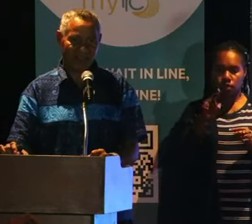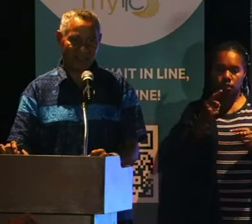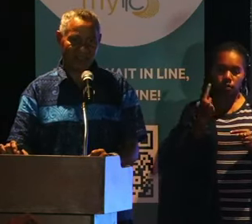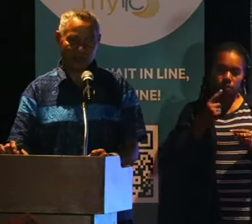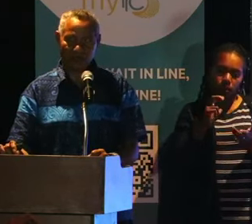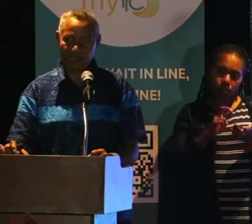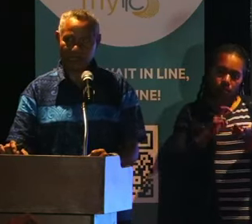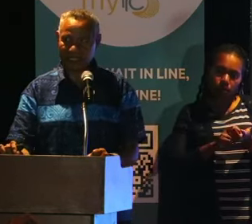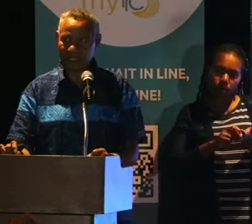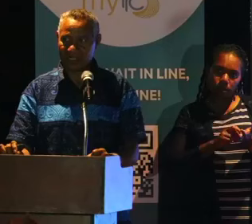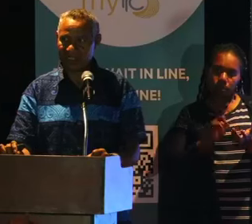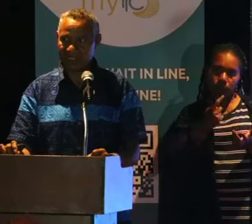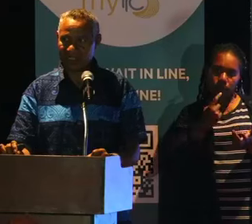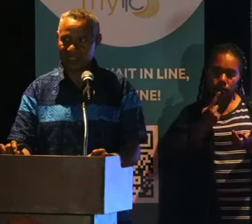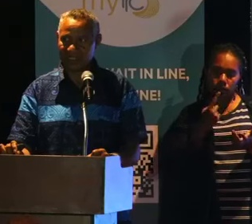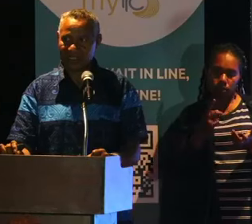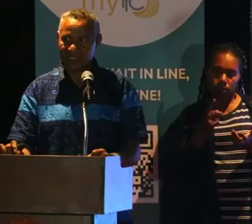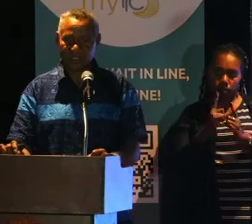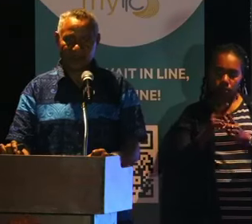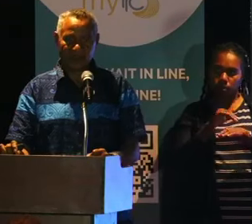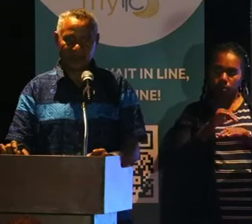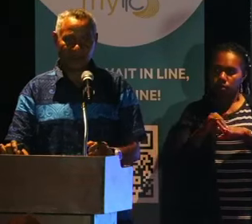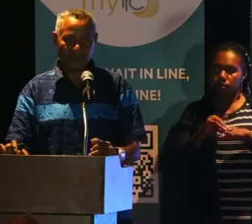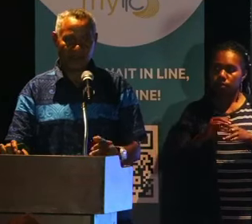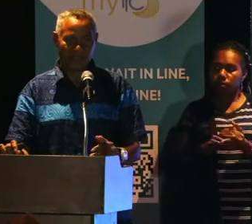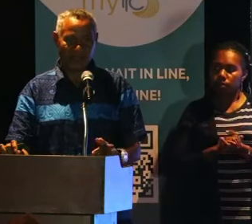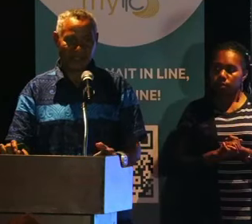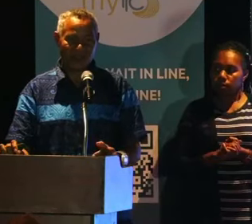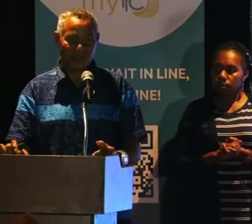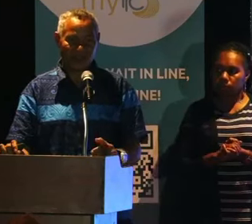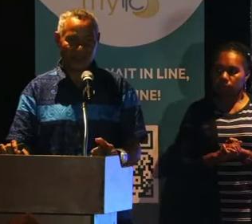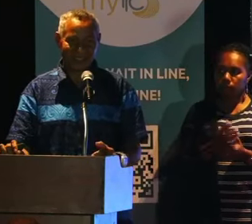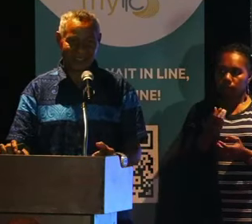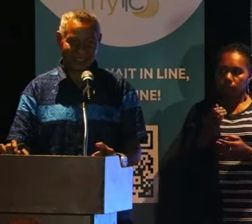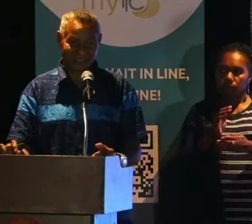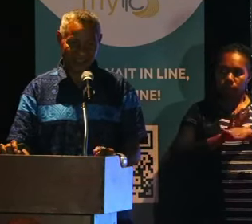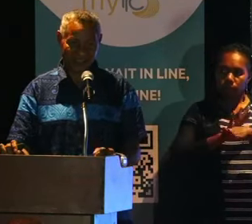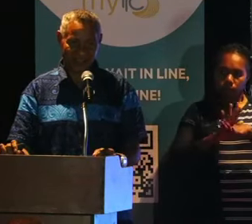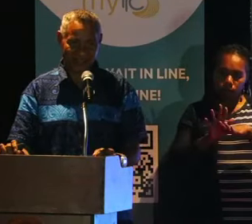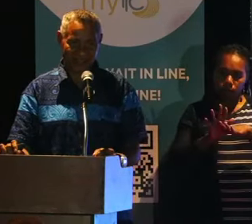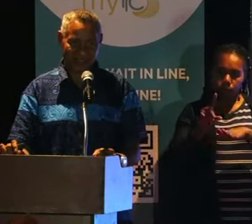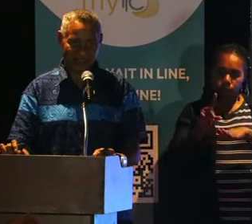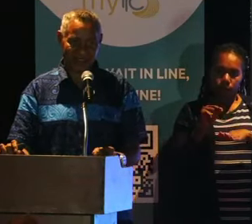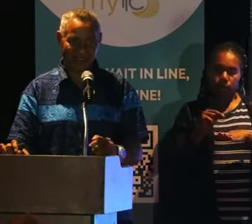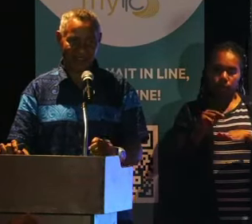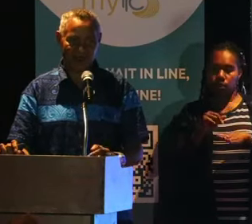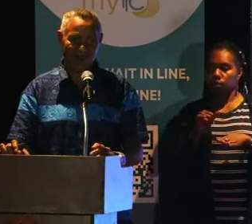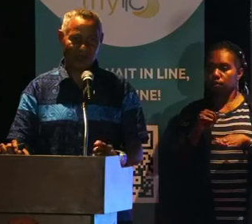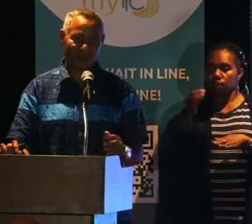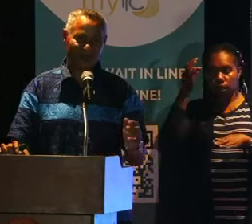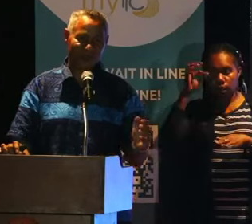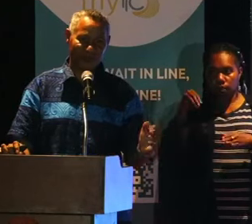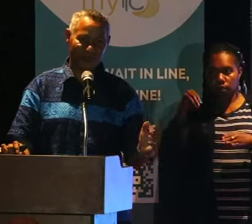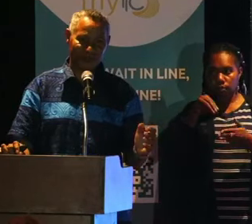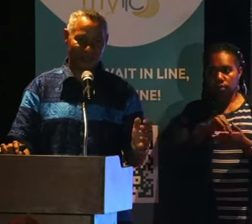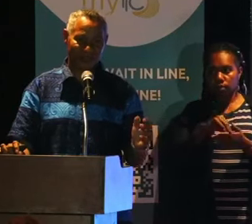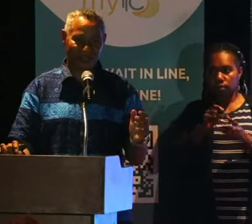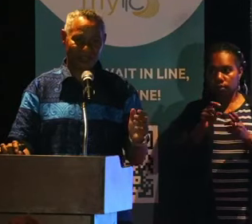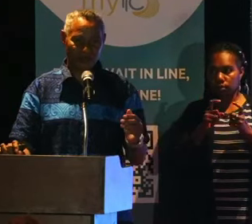then you will open your account. But bank also need the TIN certificate. So the letter will go straight